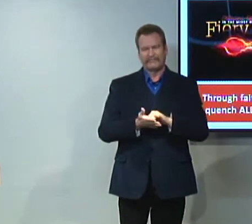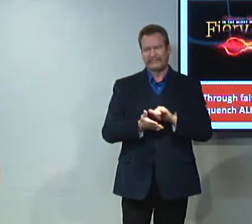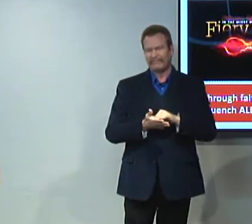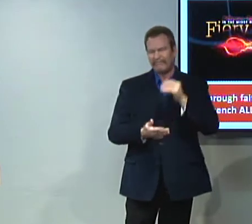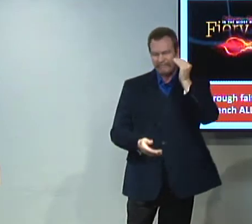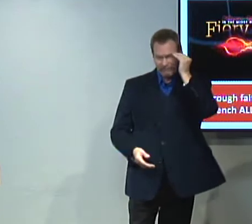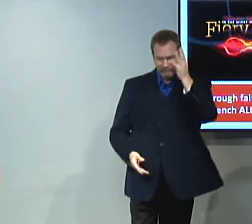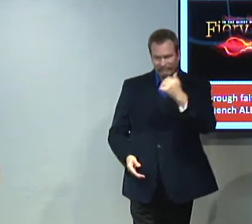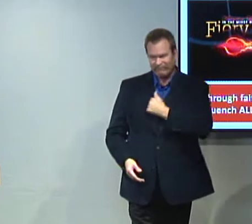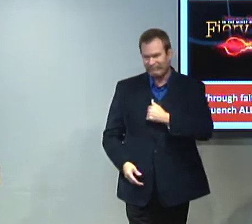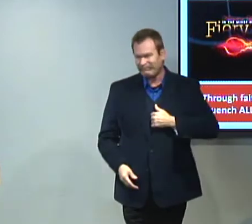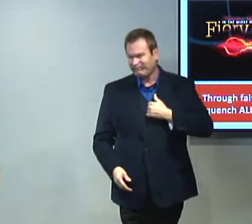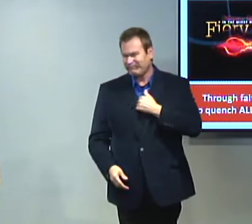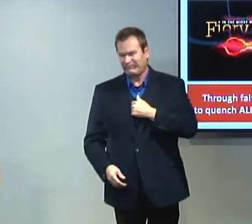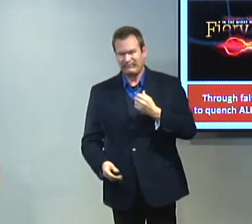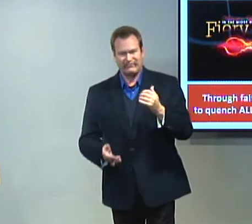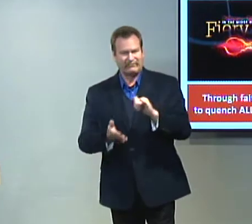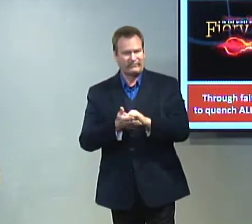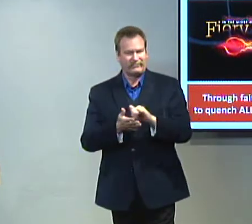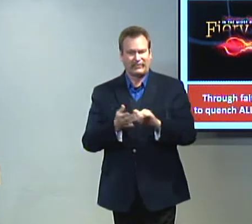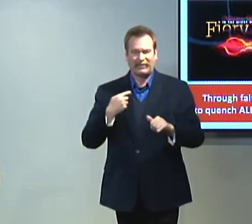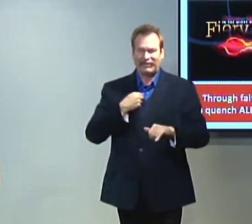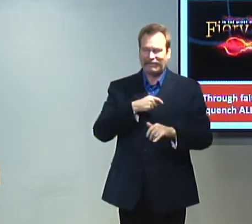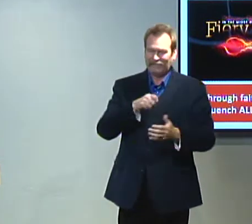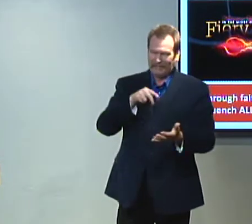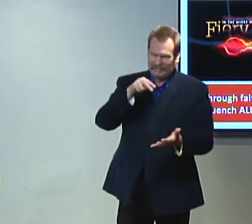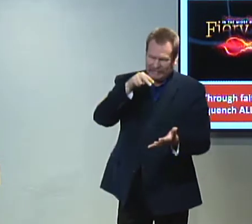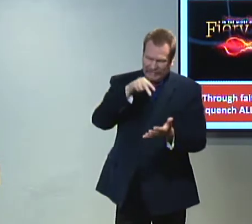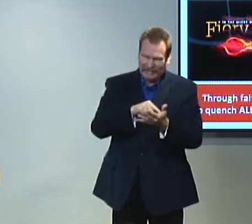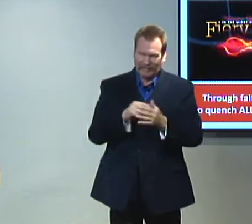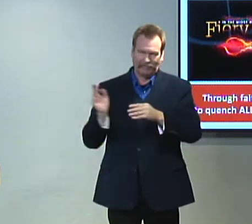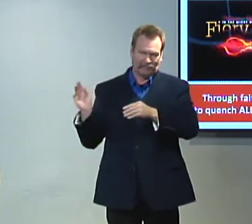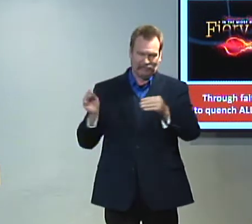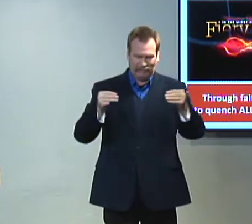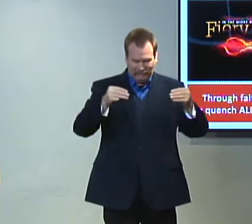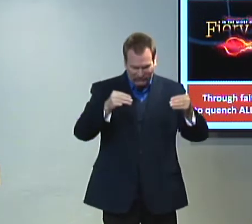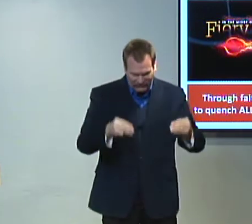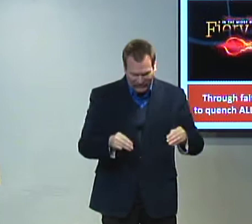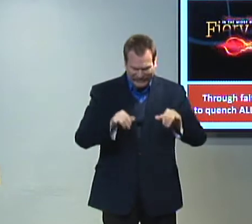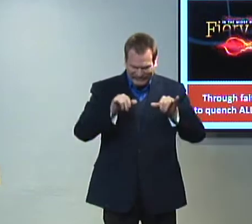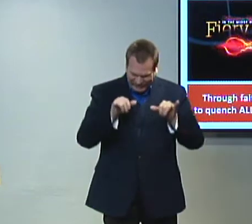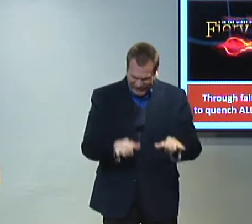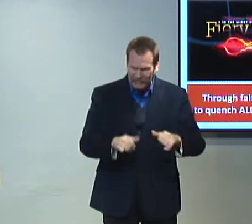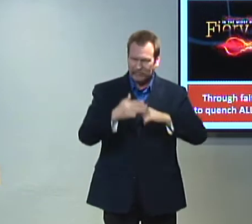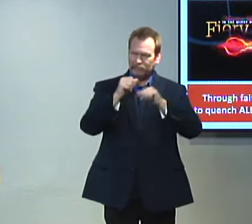by myself. It's impossible, I'm sorry. You know, I just want to tell you that it is impossible to stand